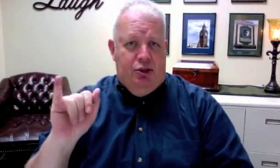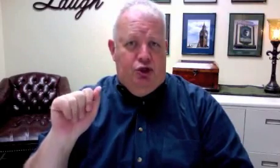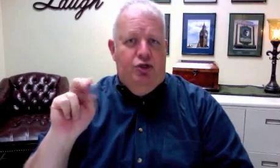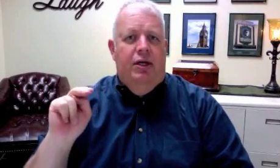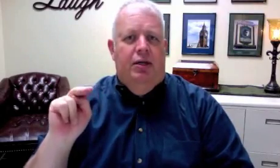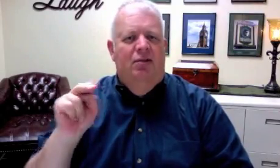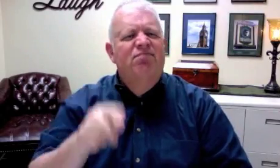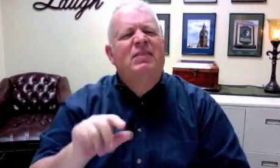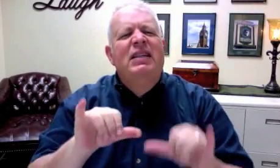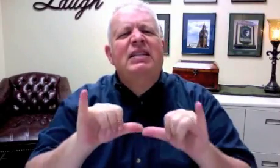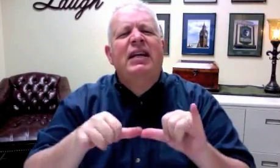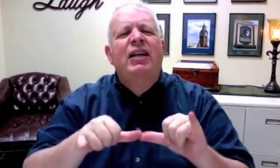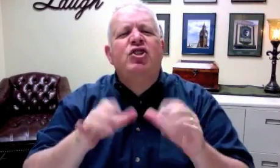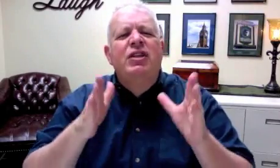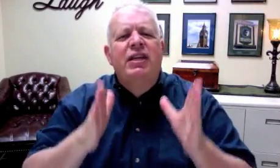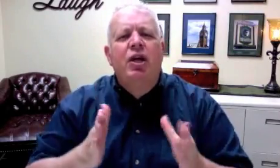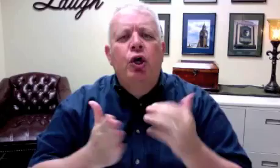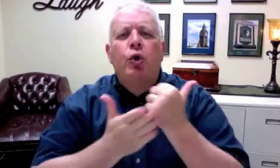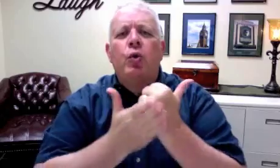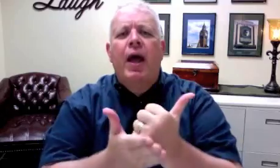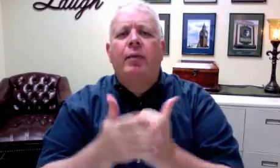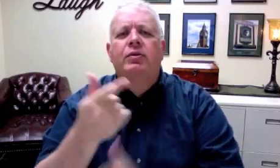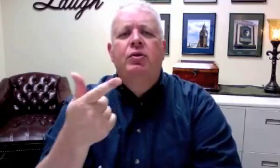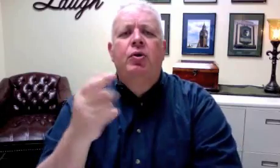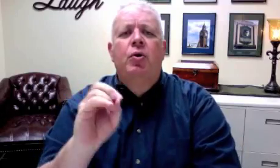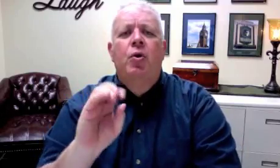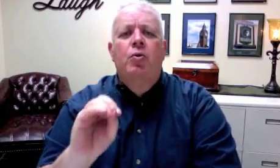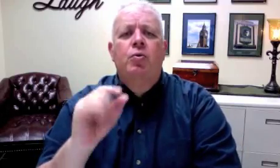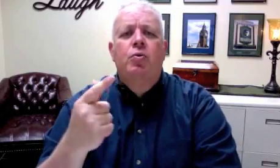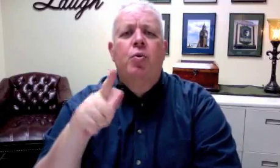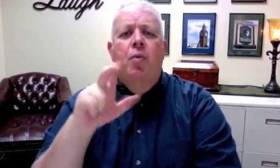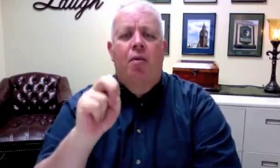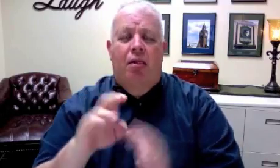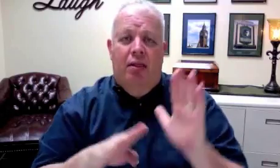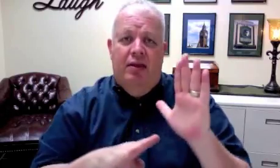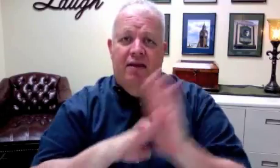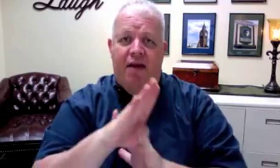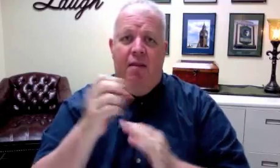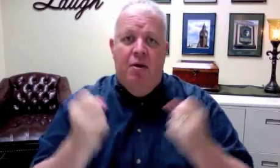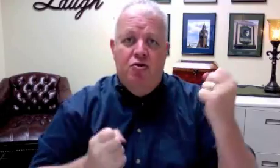helped Google develop a car that doesn't use a driver.